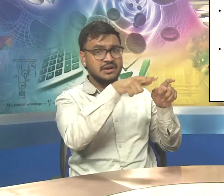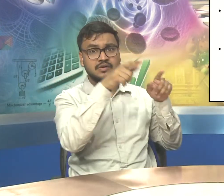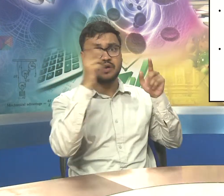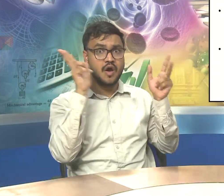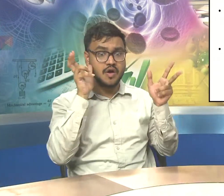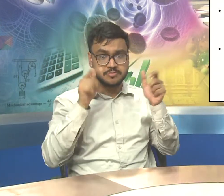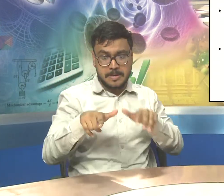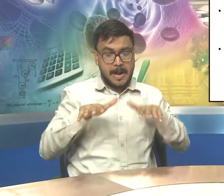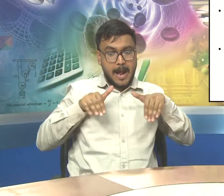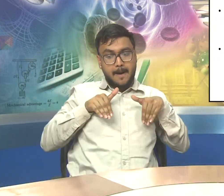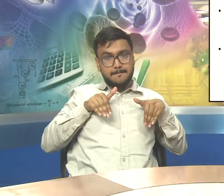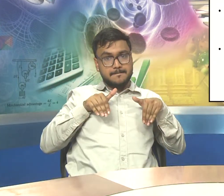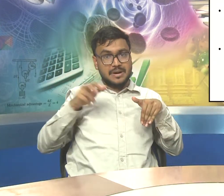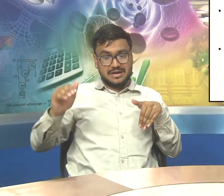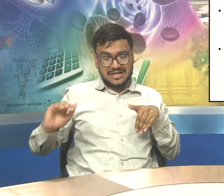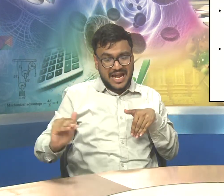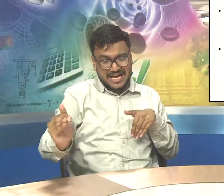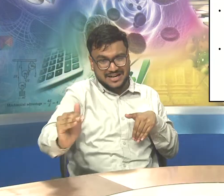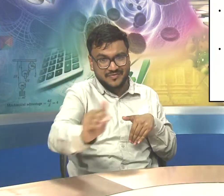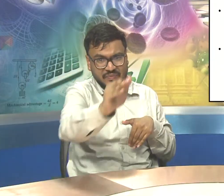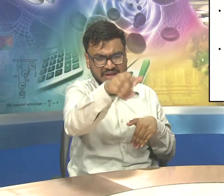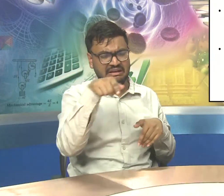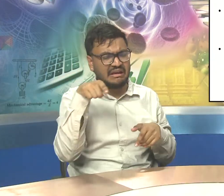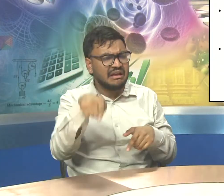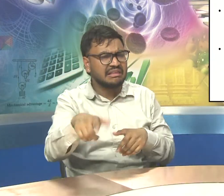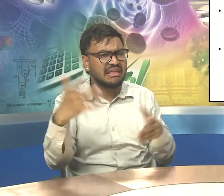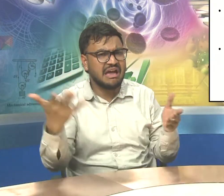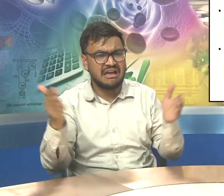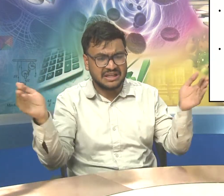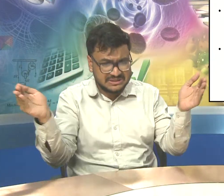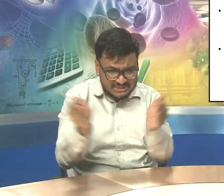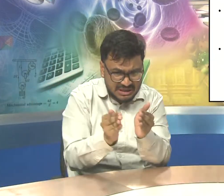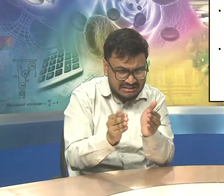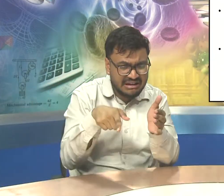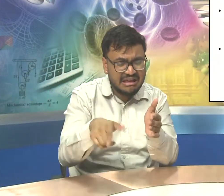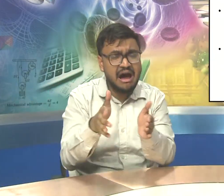dangerous enemies such as snakes.